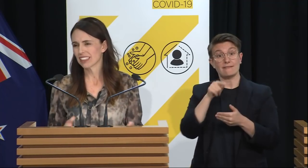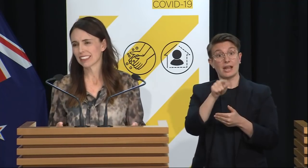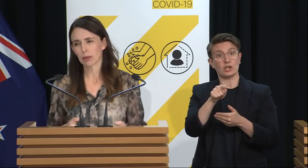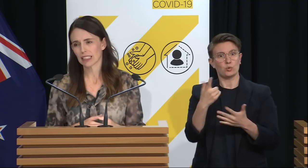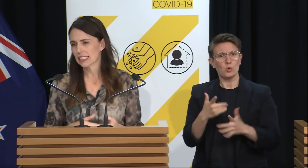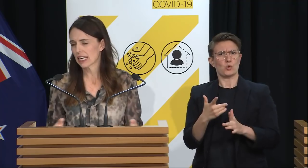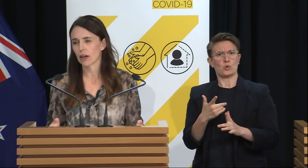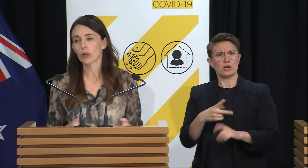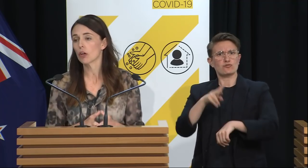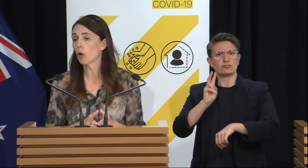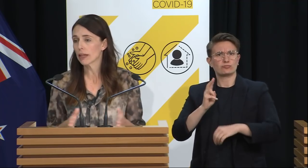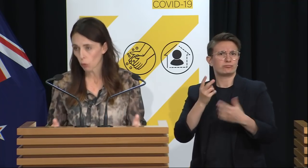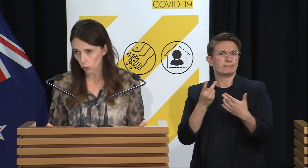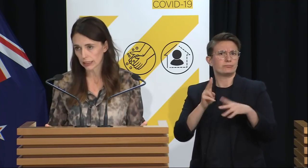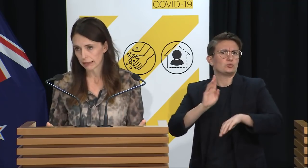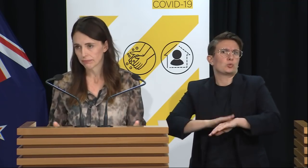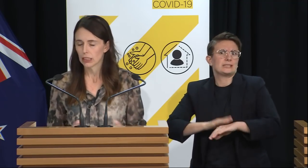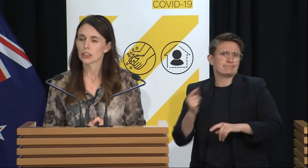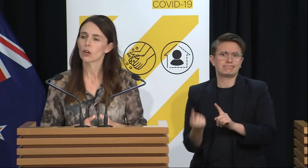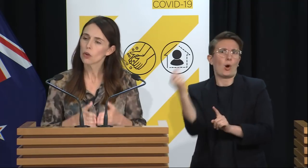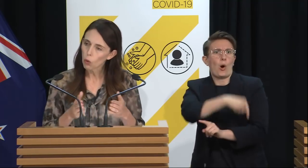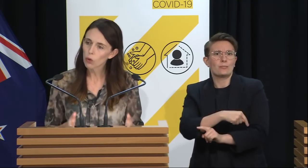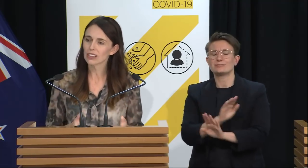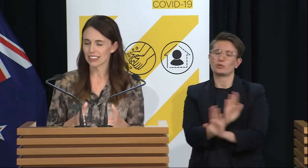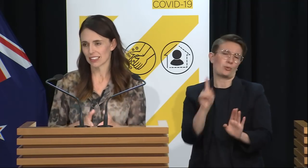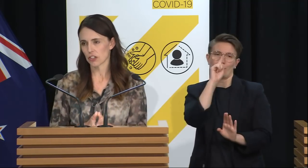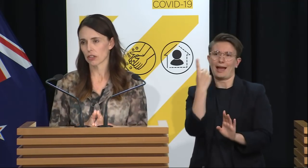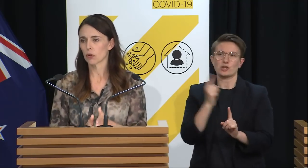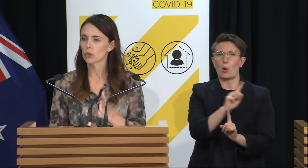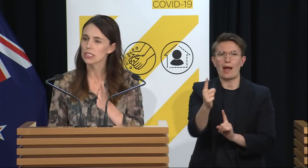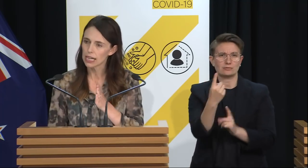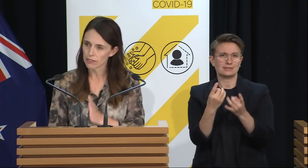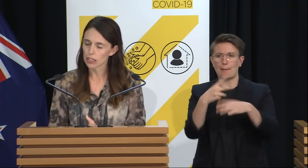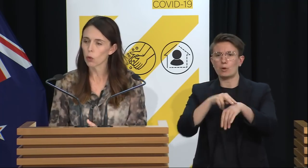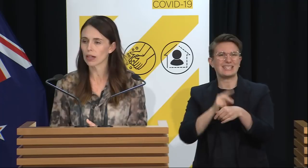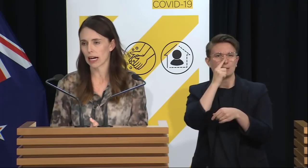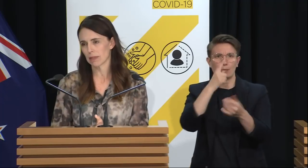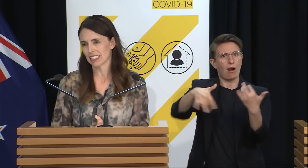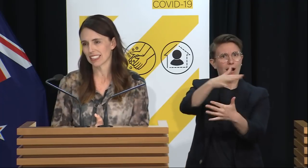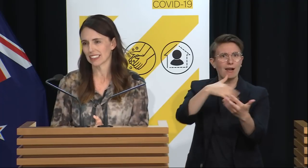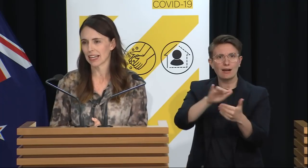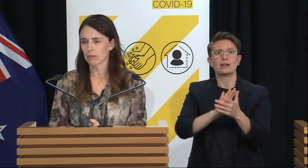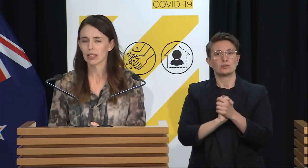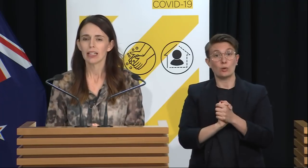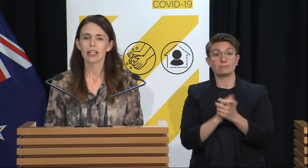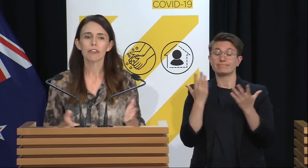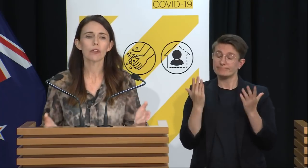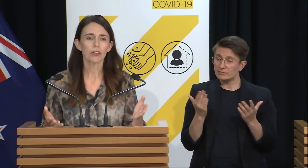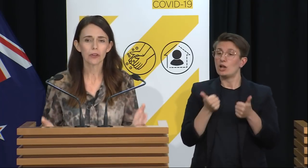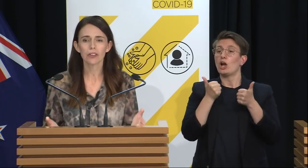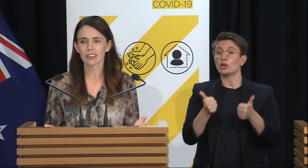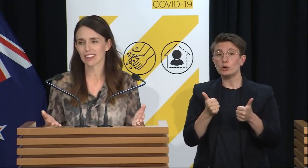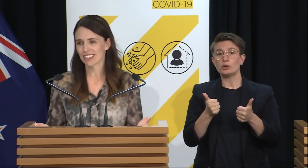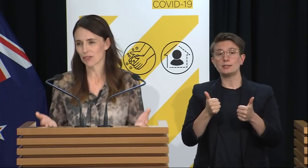the ability to police that, it would not be orderly. So the orderly decision, of course, is to have the order come in at 6 a.m. If